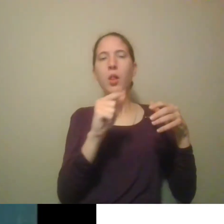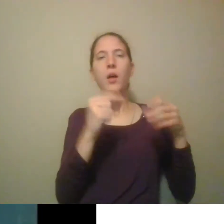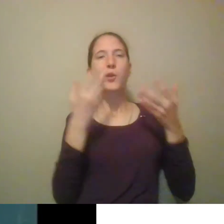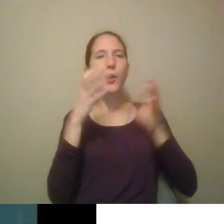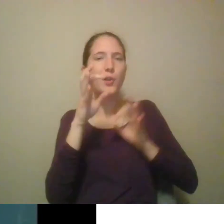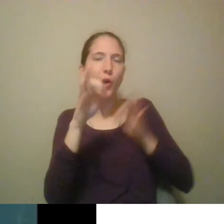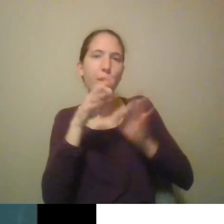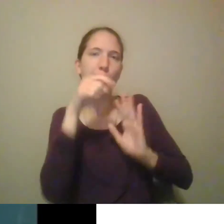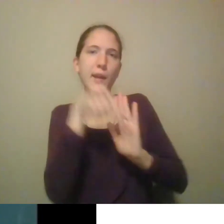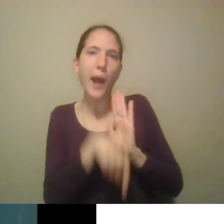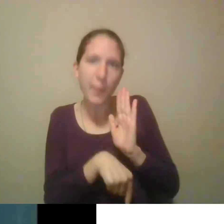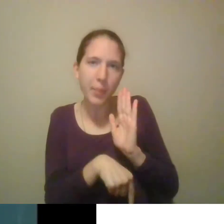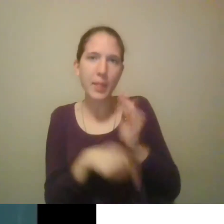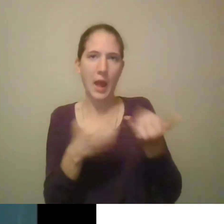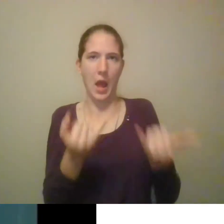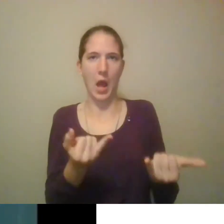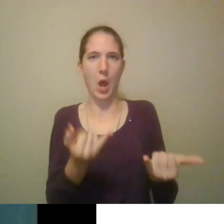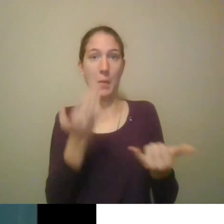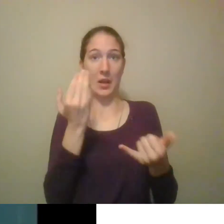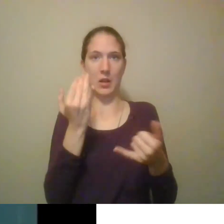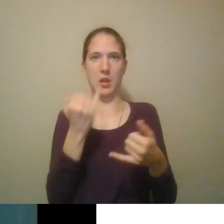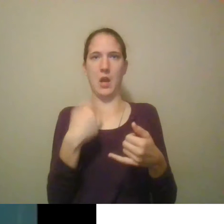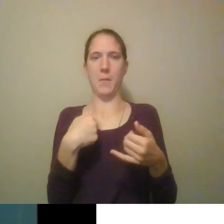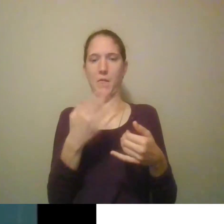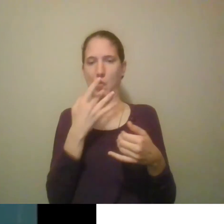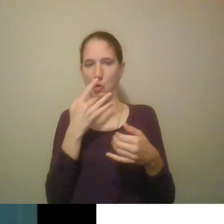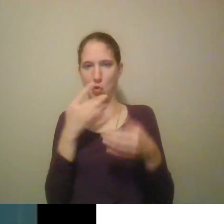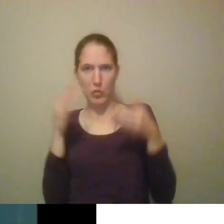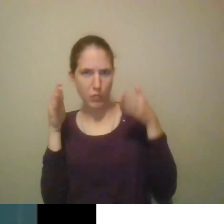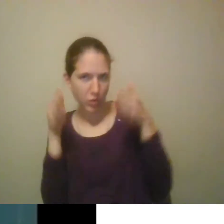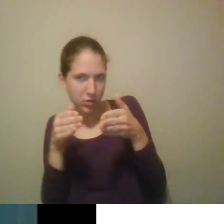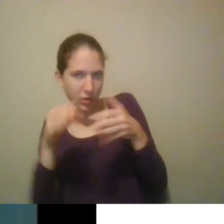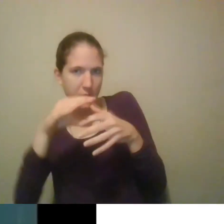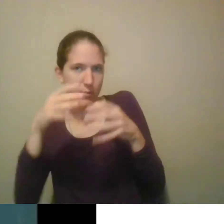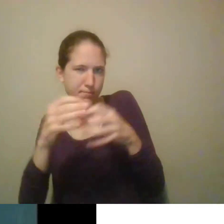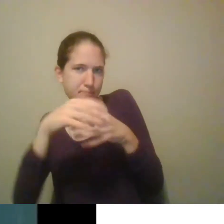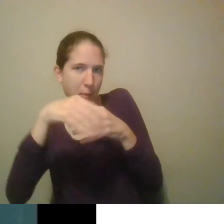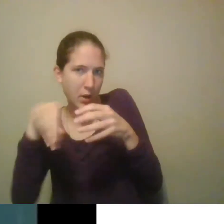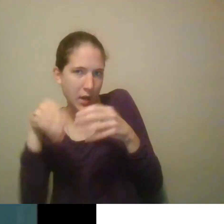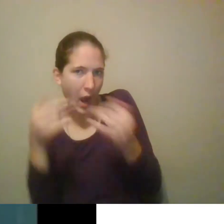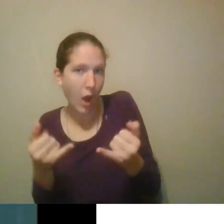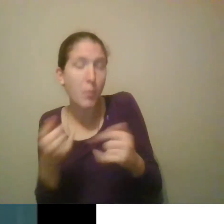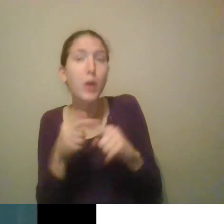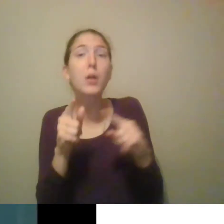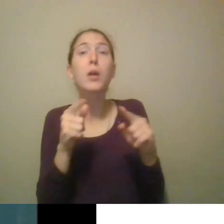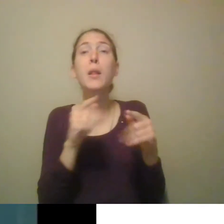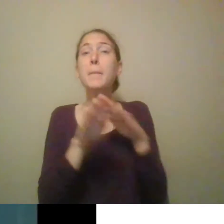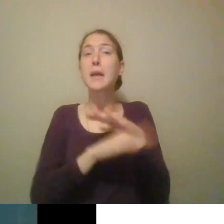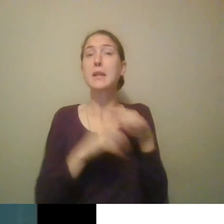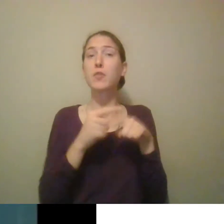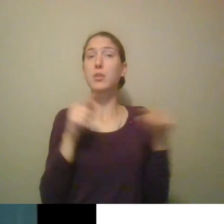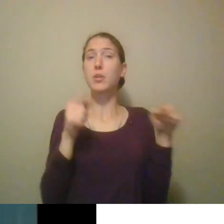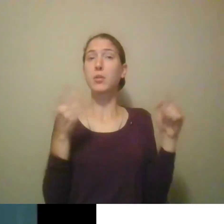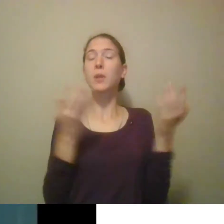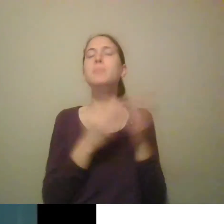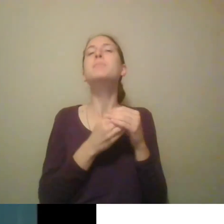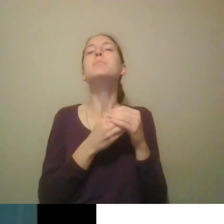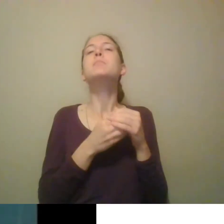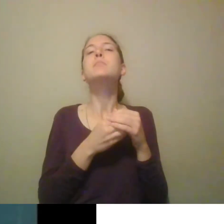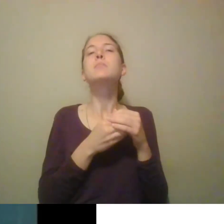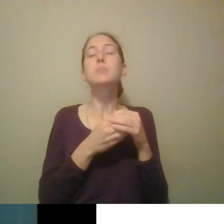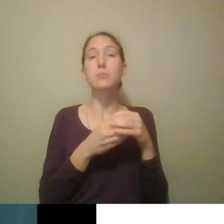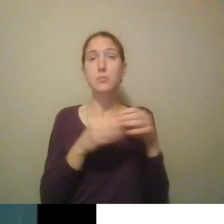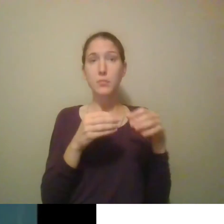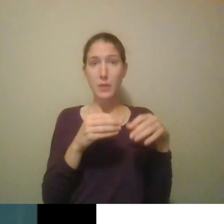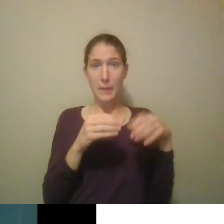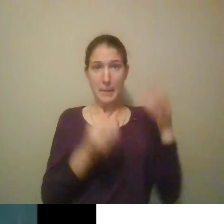really right now because I really want to talk about the cell membrane some more. But the difference is this: cell walls are only found